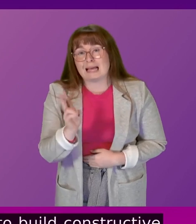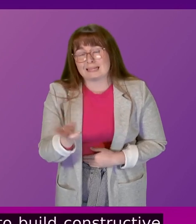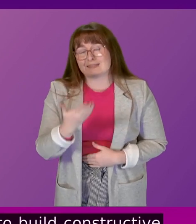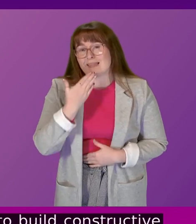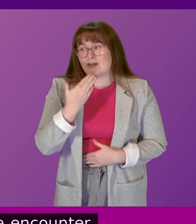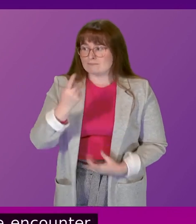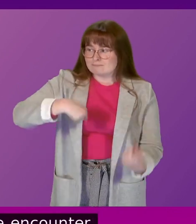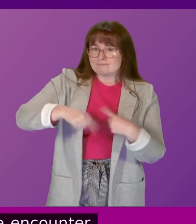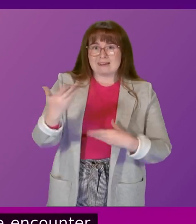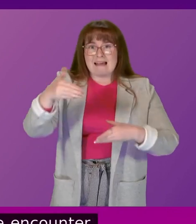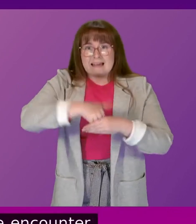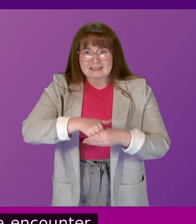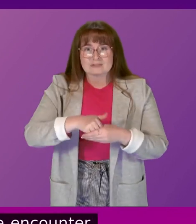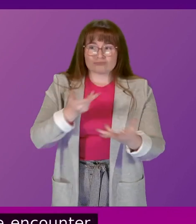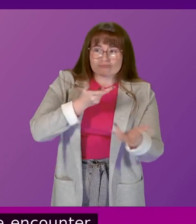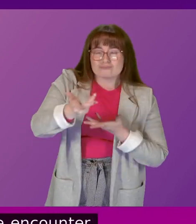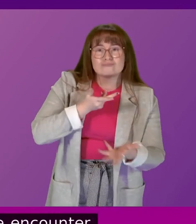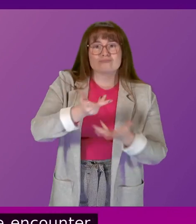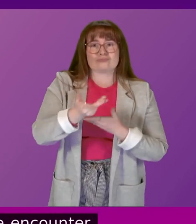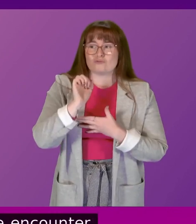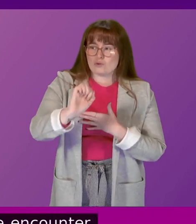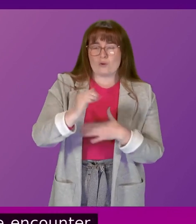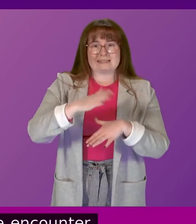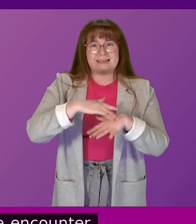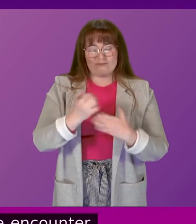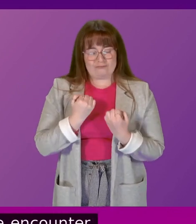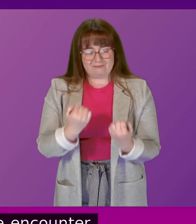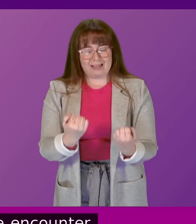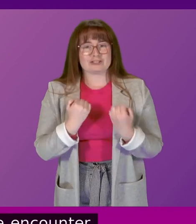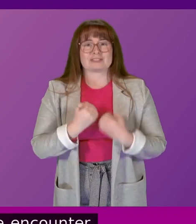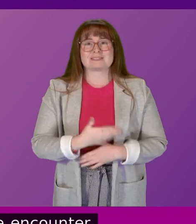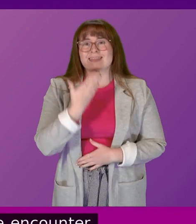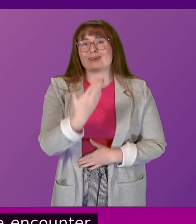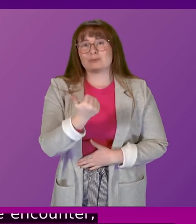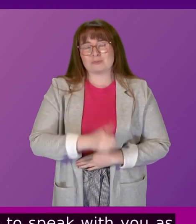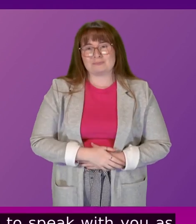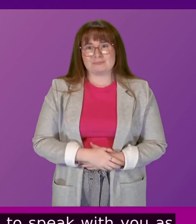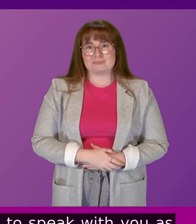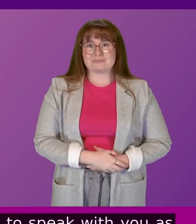for allowing me to speak with you as part of Time for Reflection.